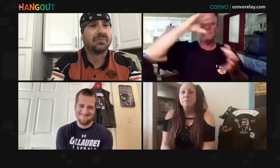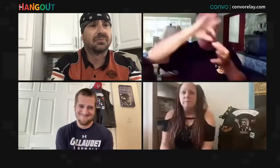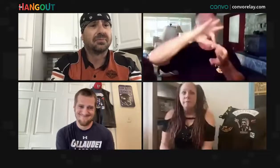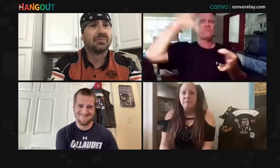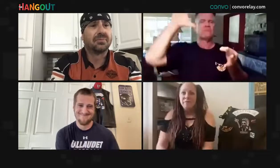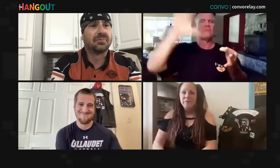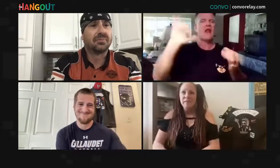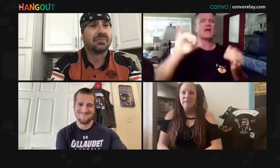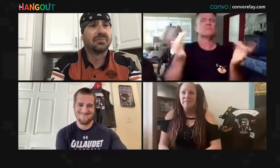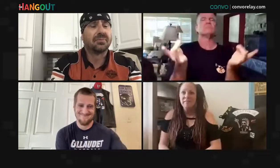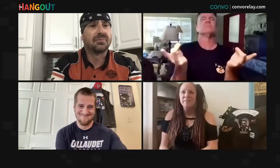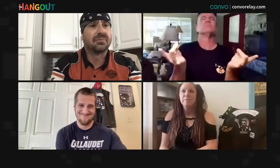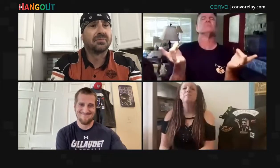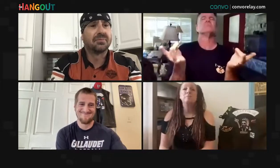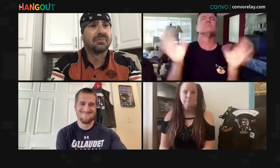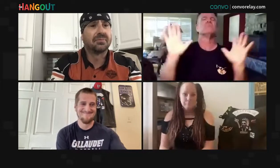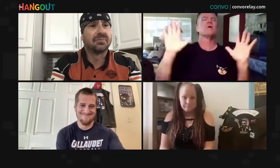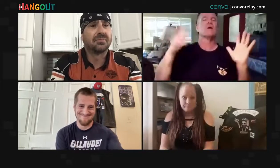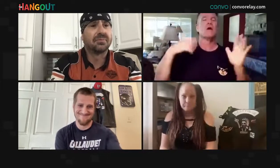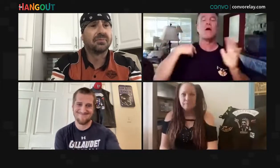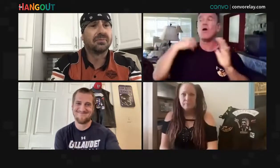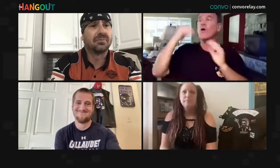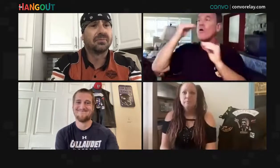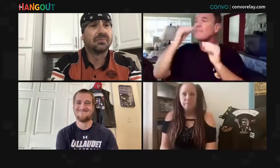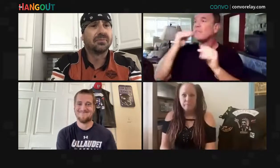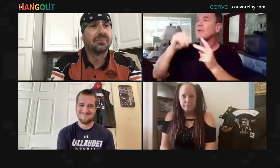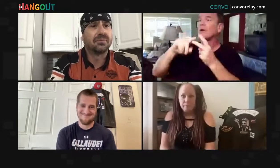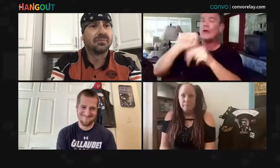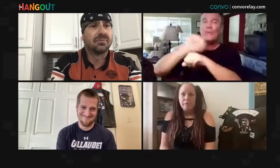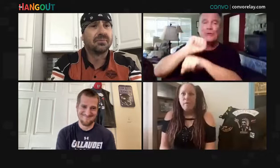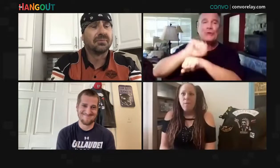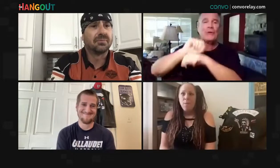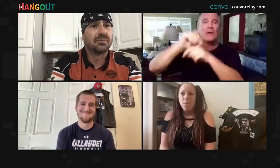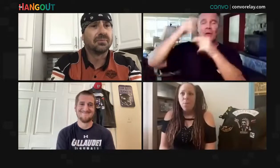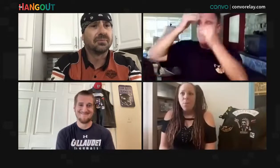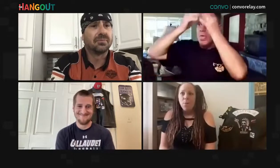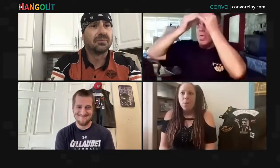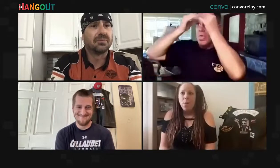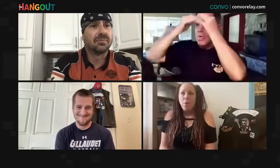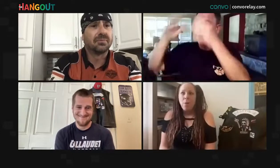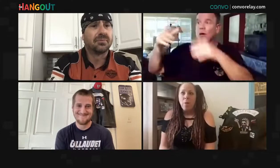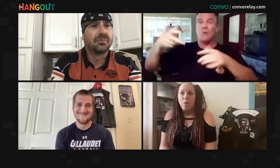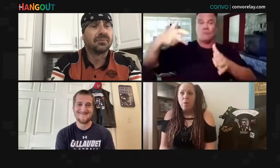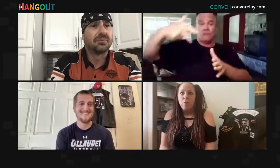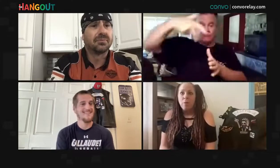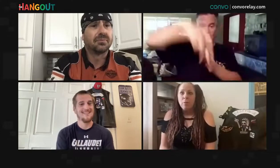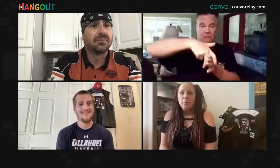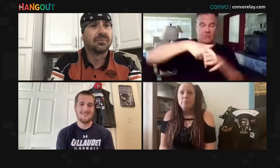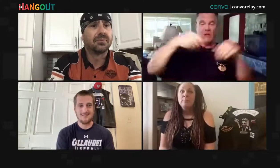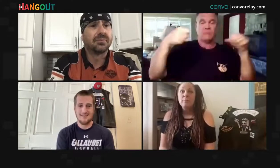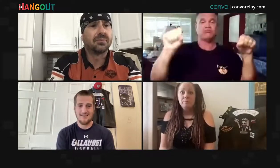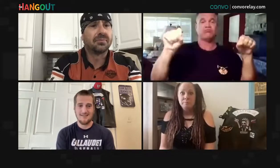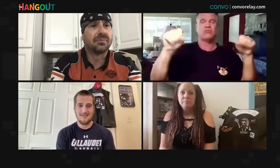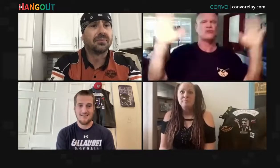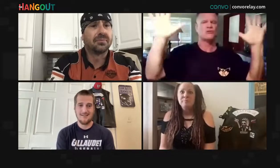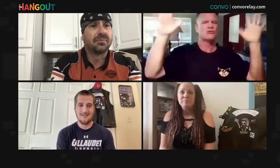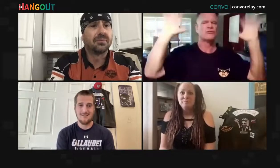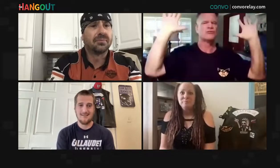honestly, biking has been my best meditation. It's where I can let go mentally and kind of meditate. If I'm at home, I got a